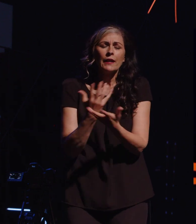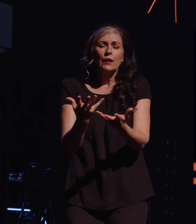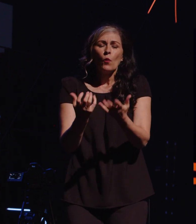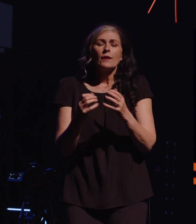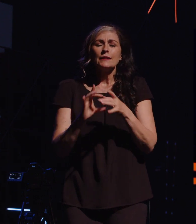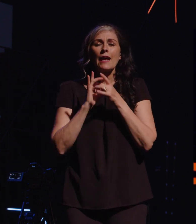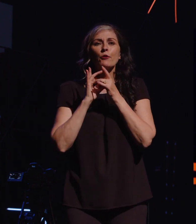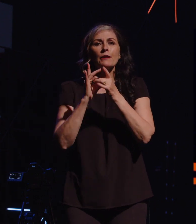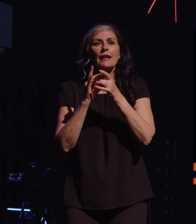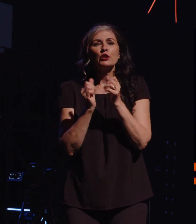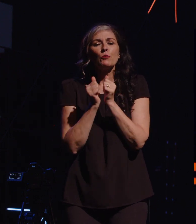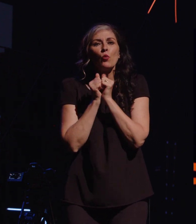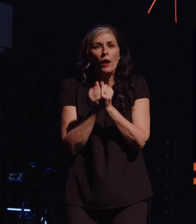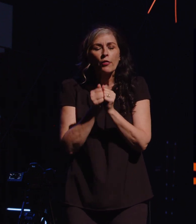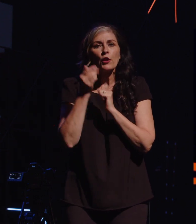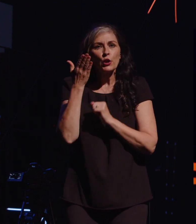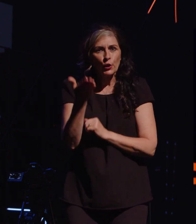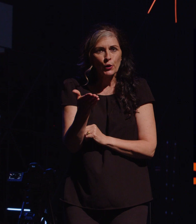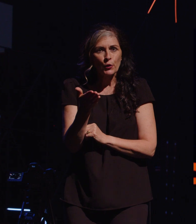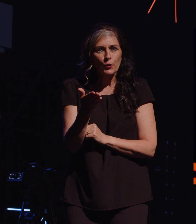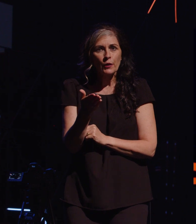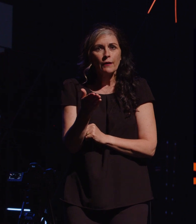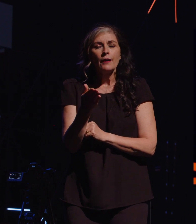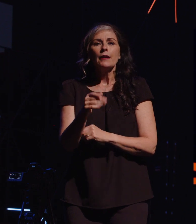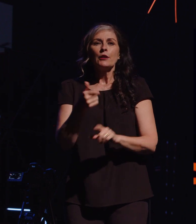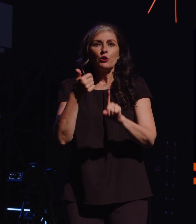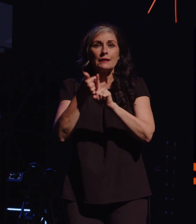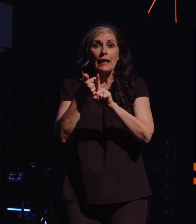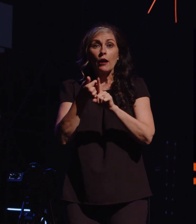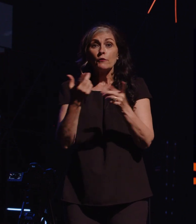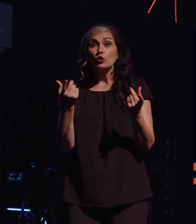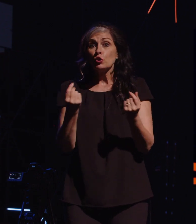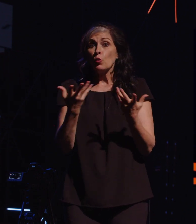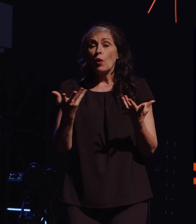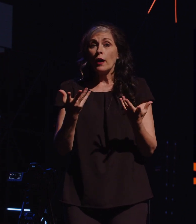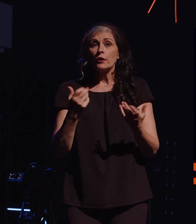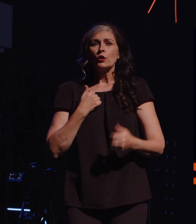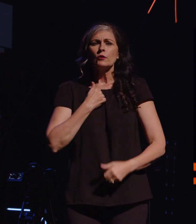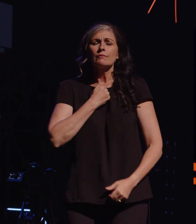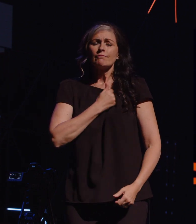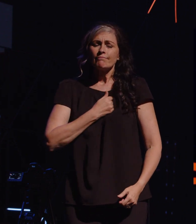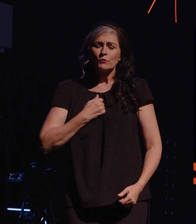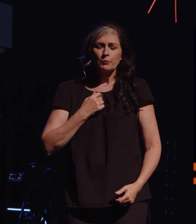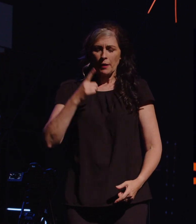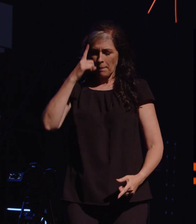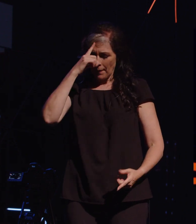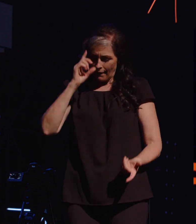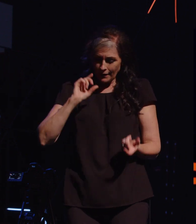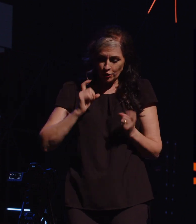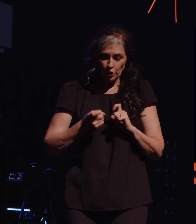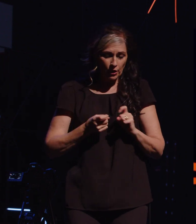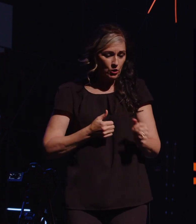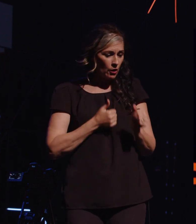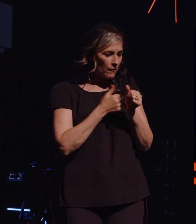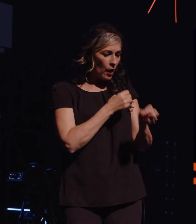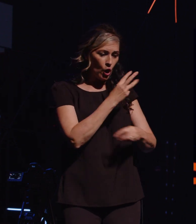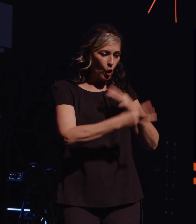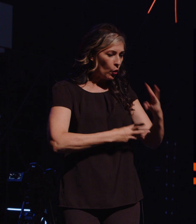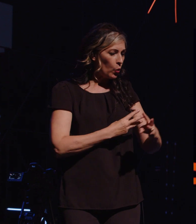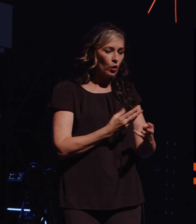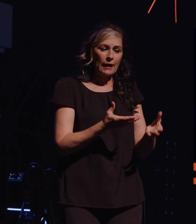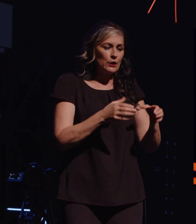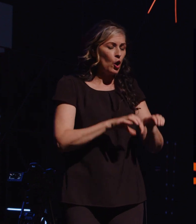have a relationship with you. You just have to repent. You just have to change your mind and say, I don't want to follow the world. I don't want to